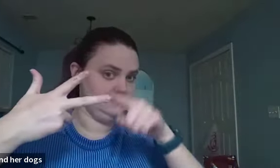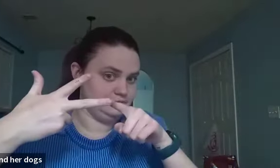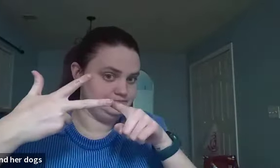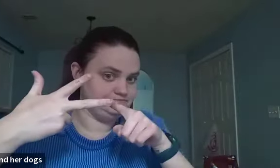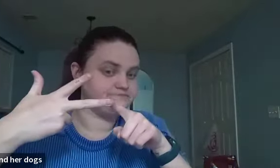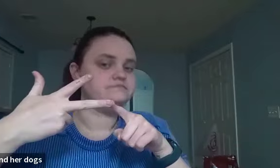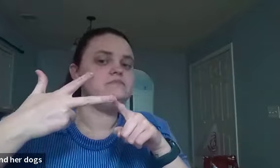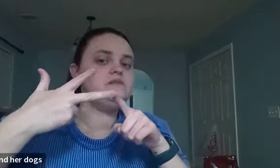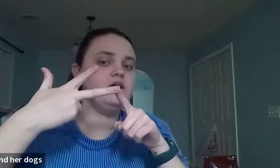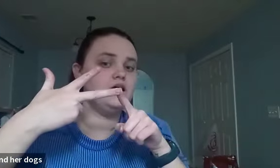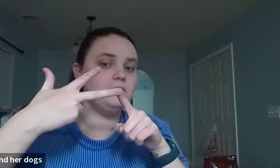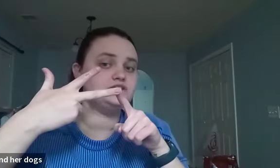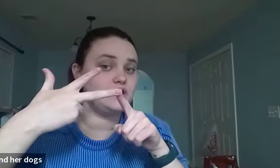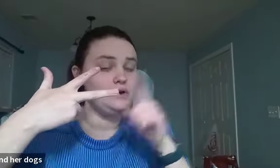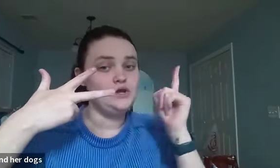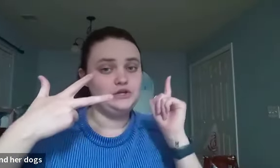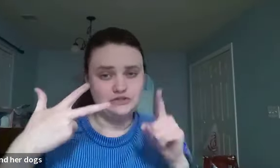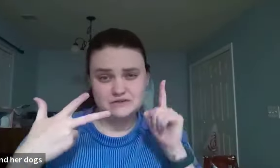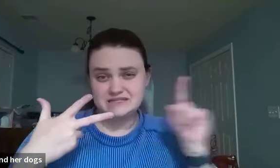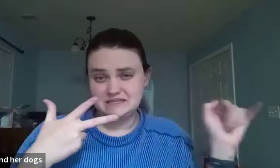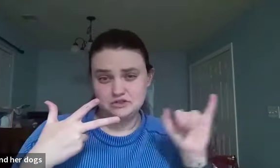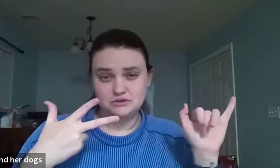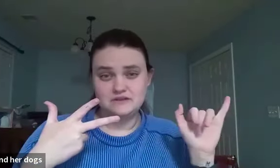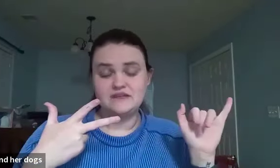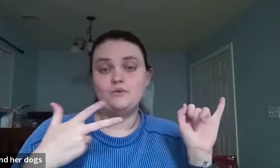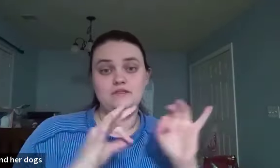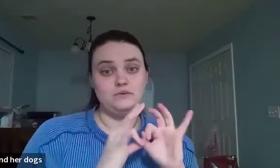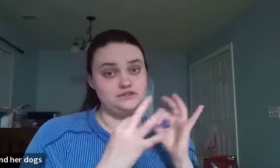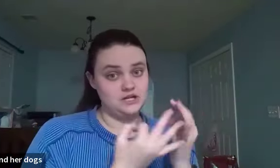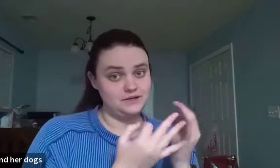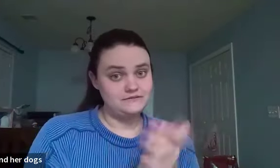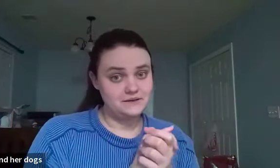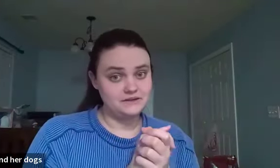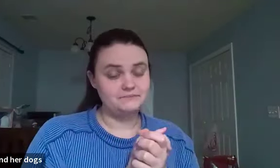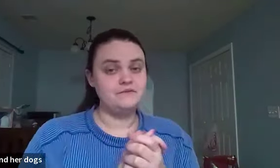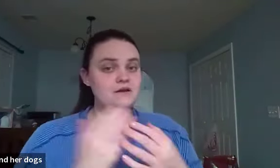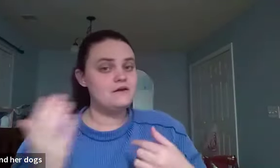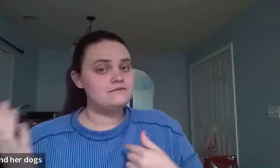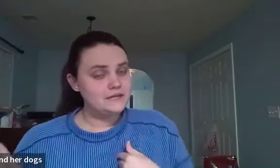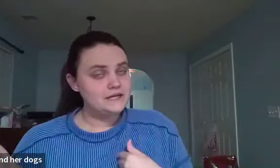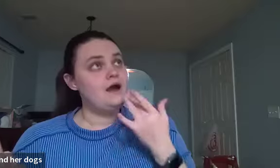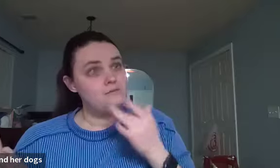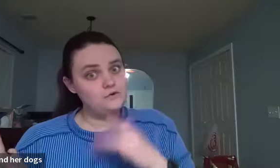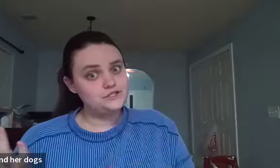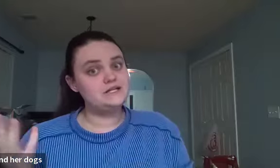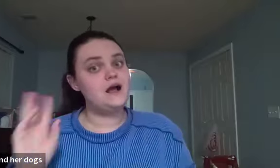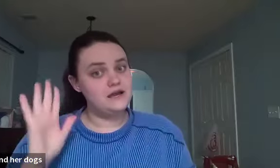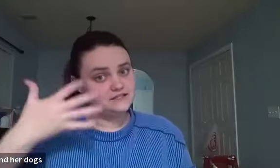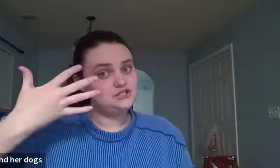of deal. And so you do the similar sort of thing with when you're talking about your family. For me, I'm fortunate I can do